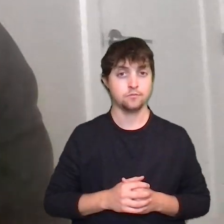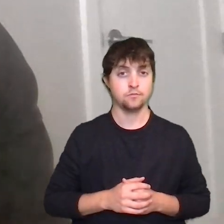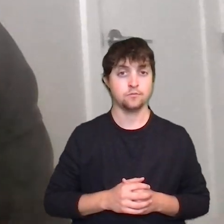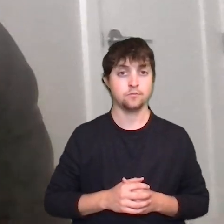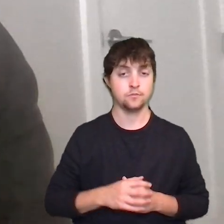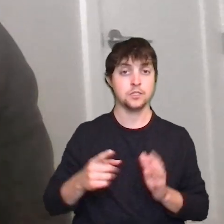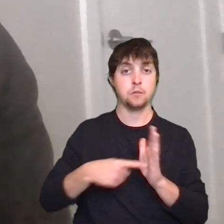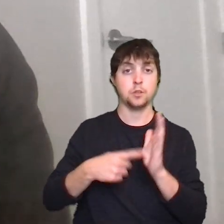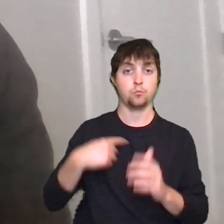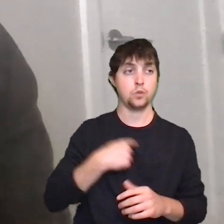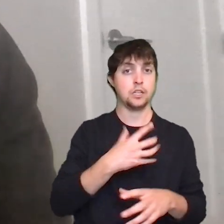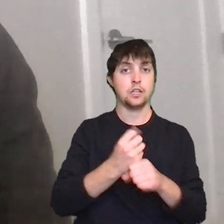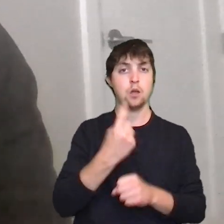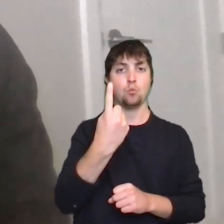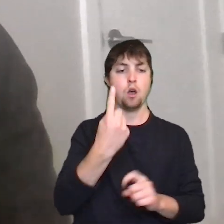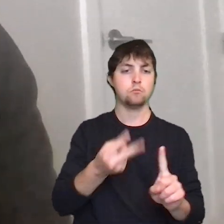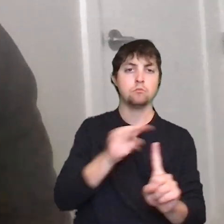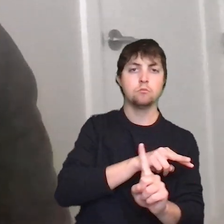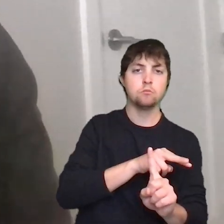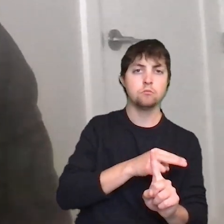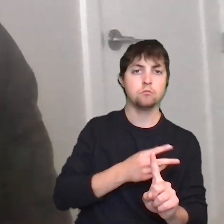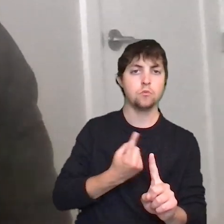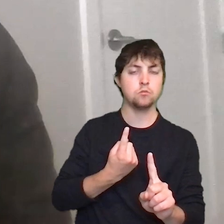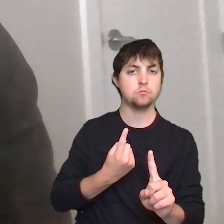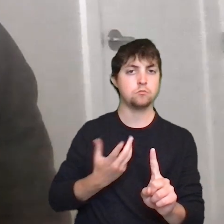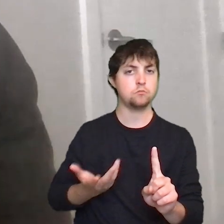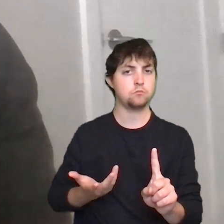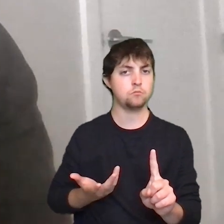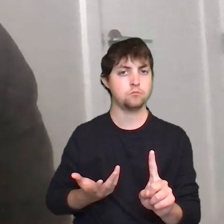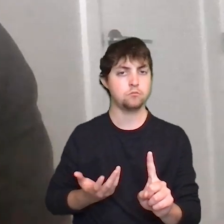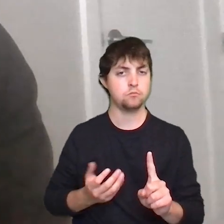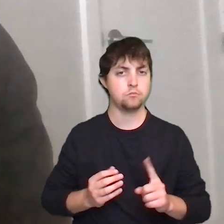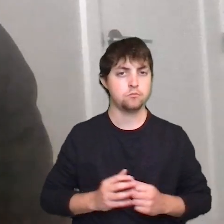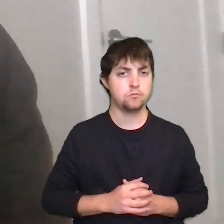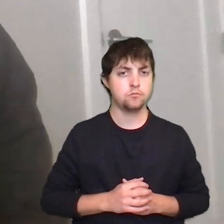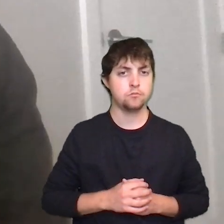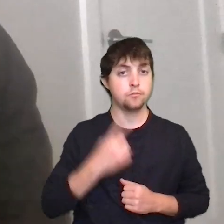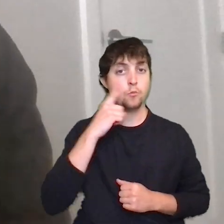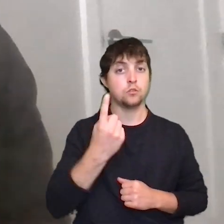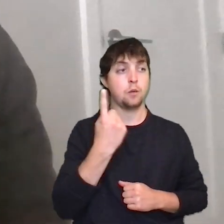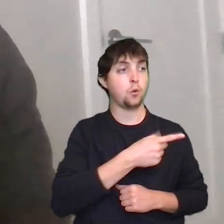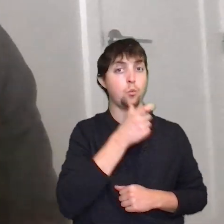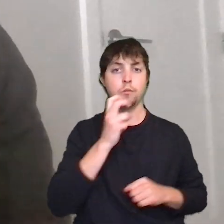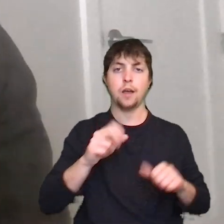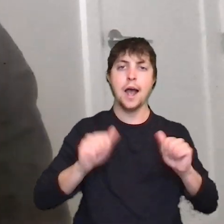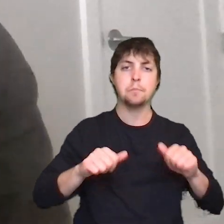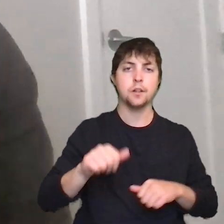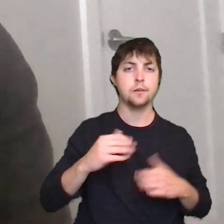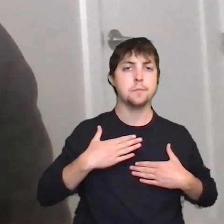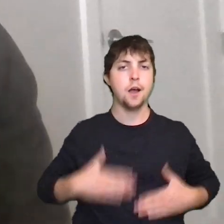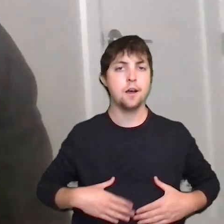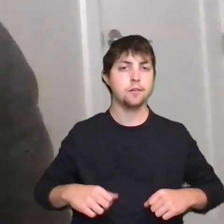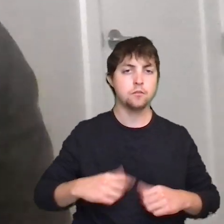brutality, sometimes we only get the scope or the perspective from someone who's able-bodied.